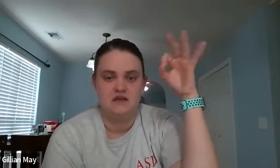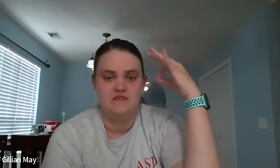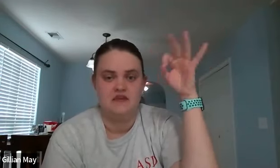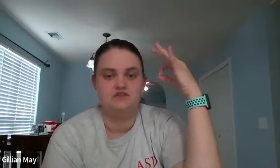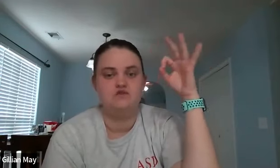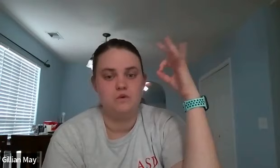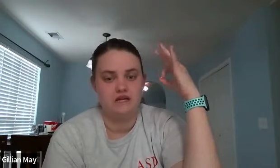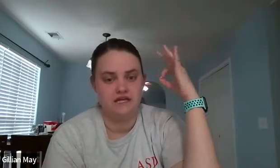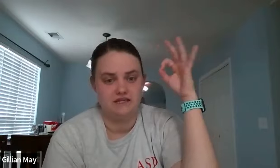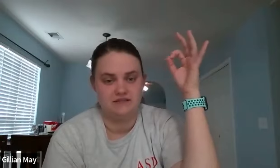And then 20.